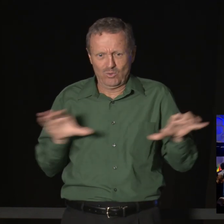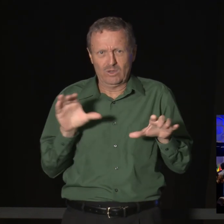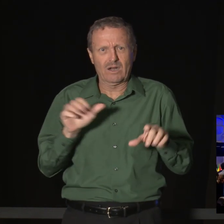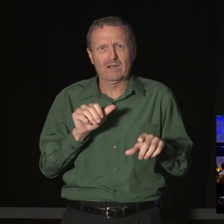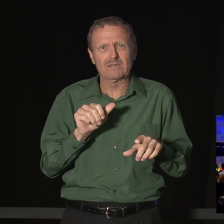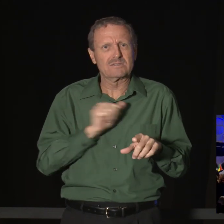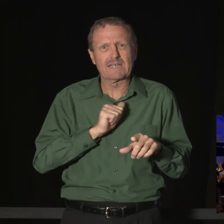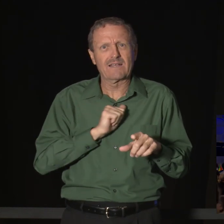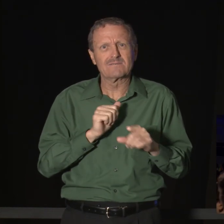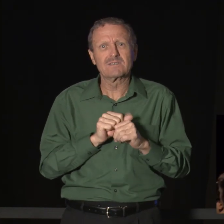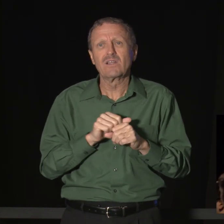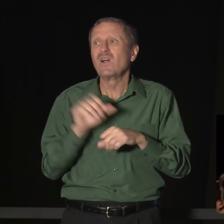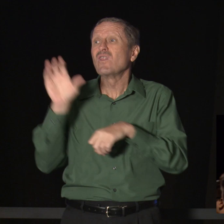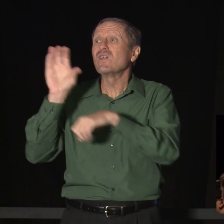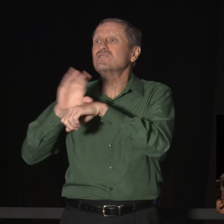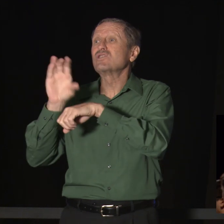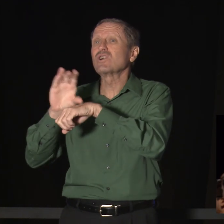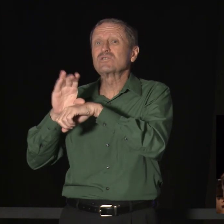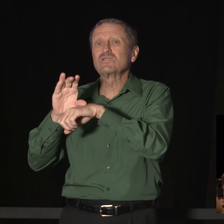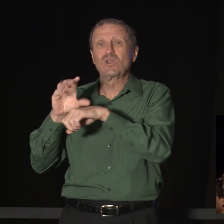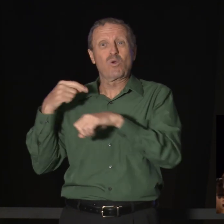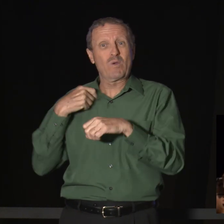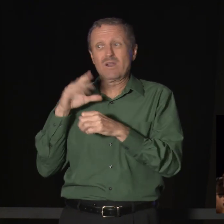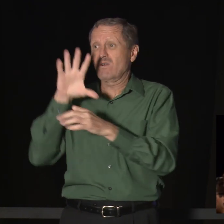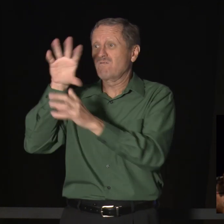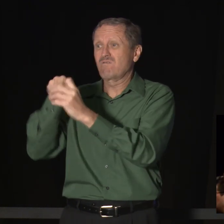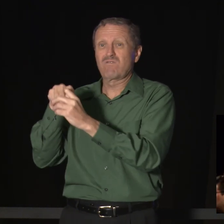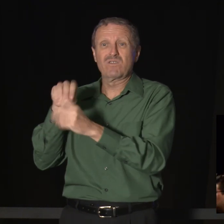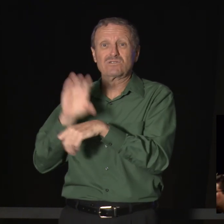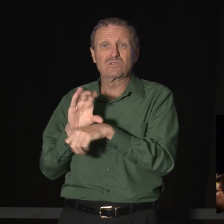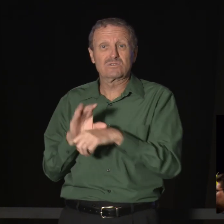The church we are a part of,